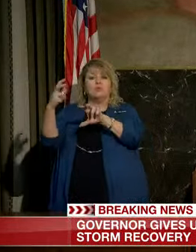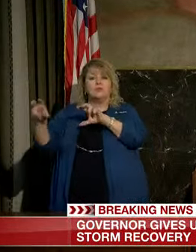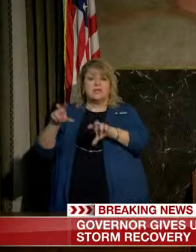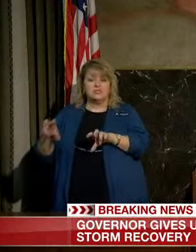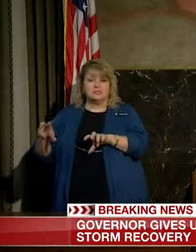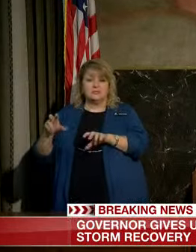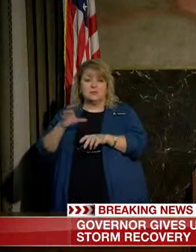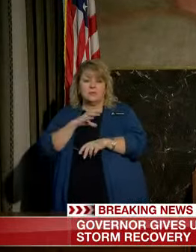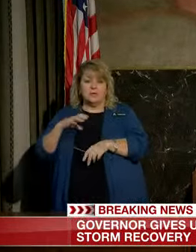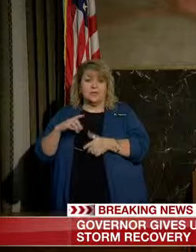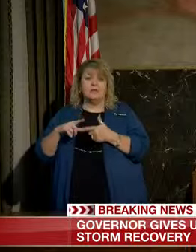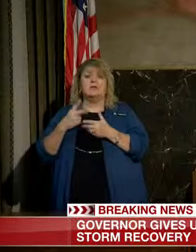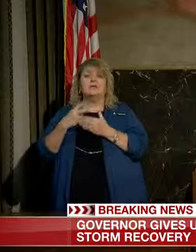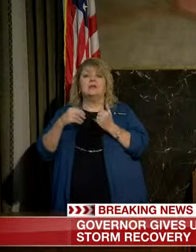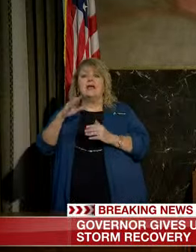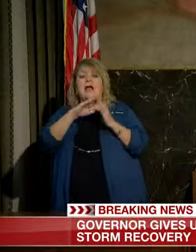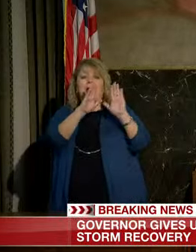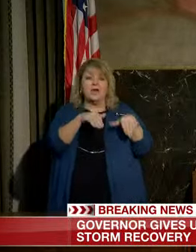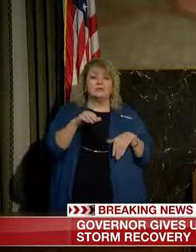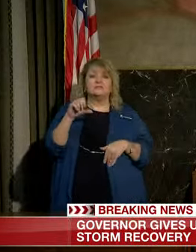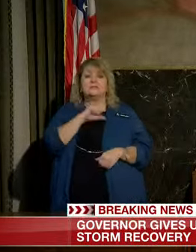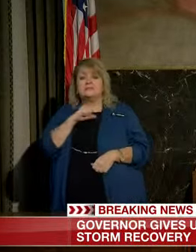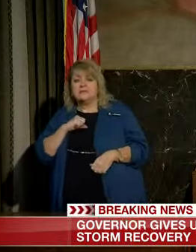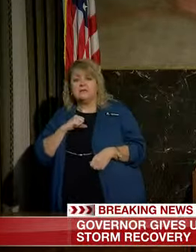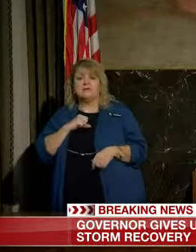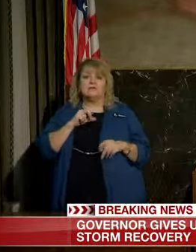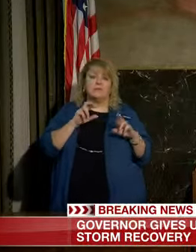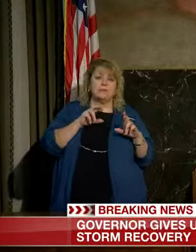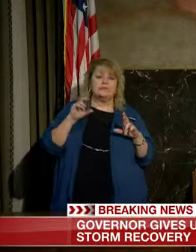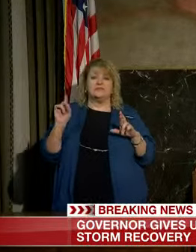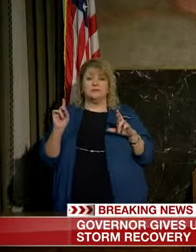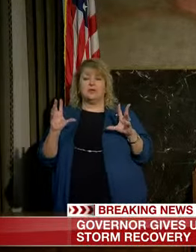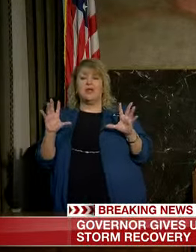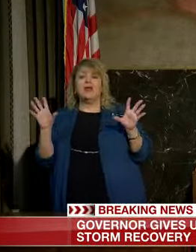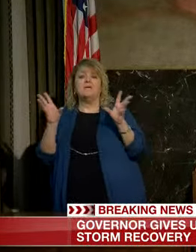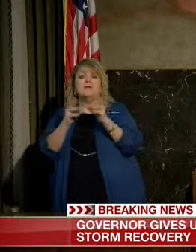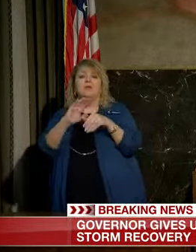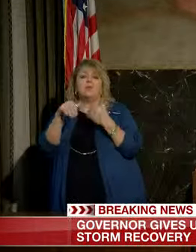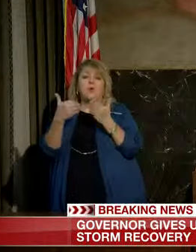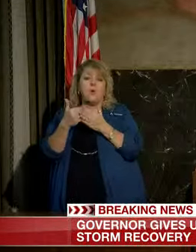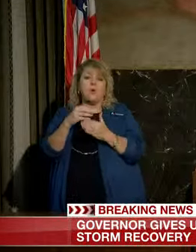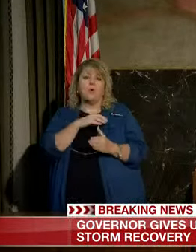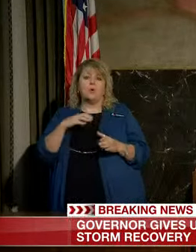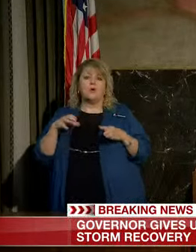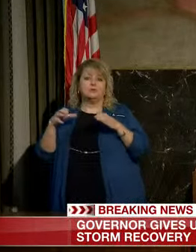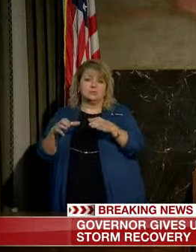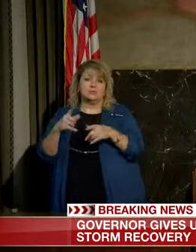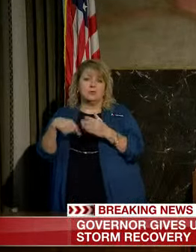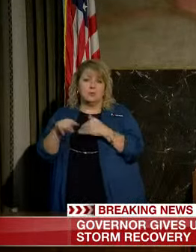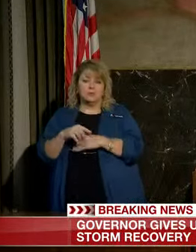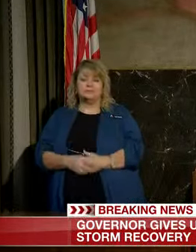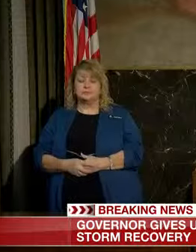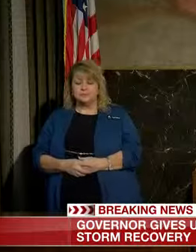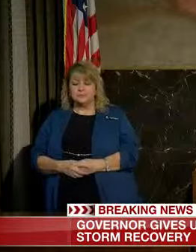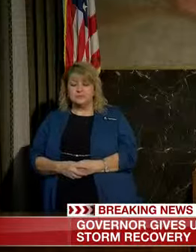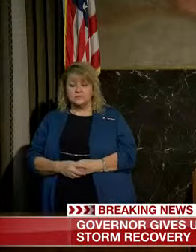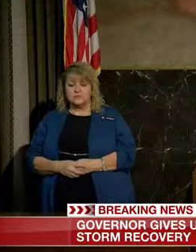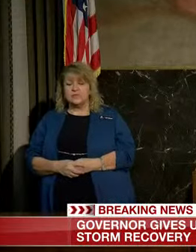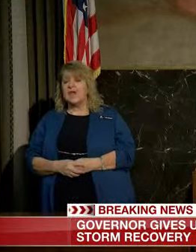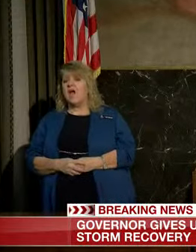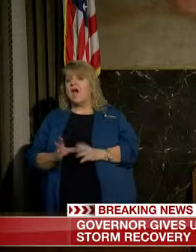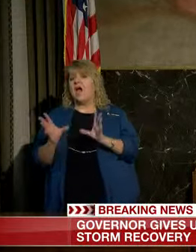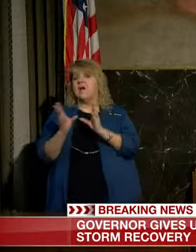Senate, Republican and Democrat. And of course, I met with our entire congressional delegation. I also had meetings at